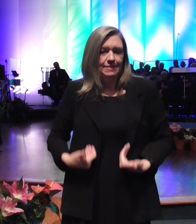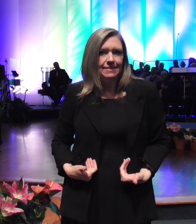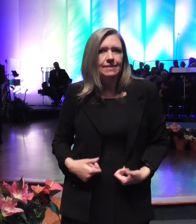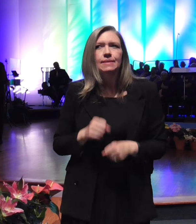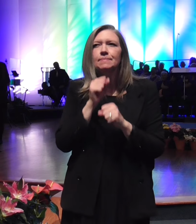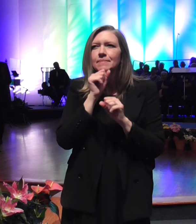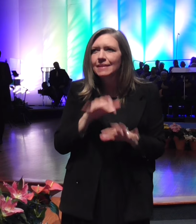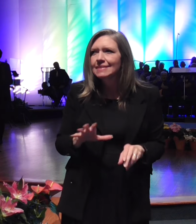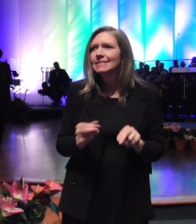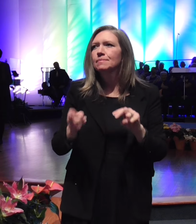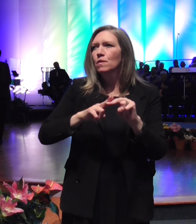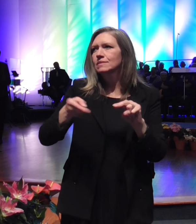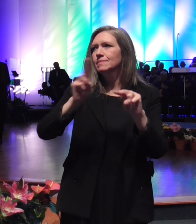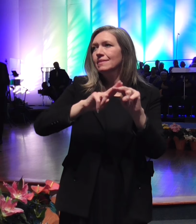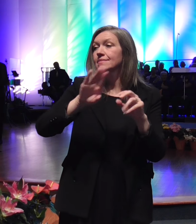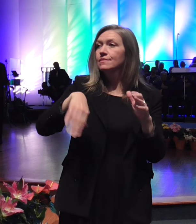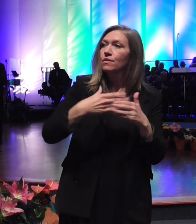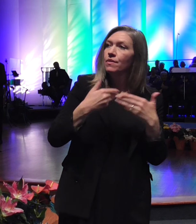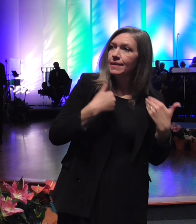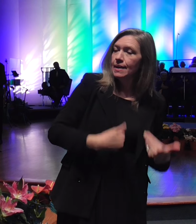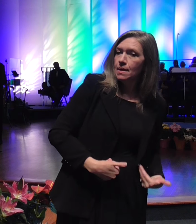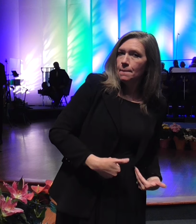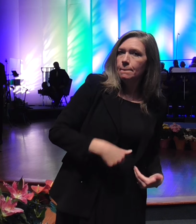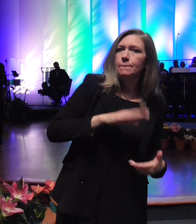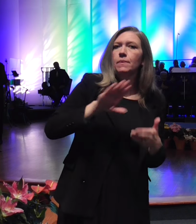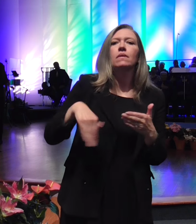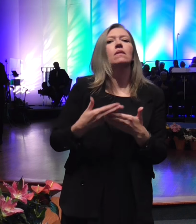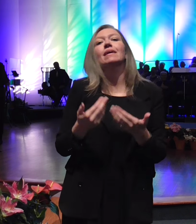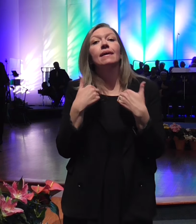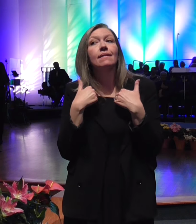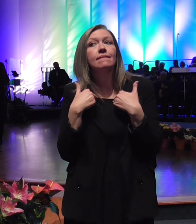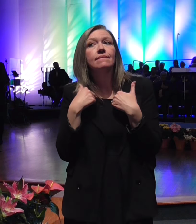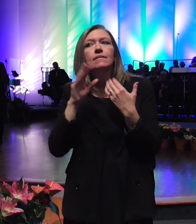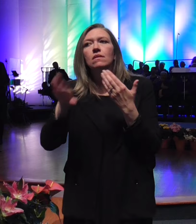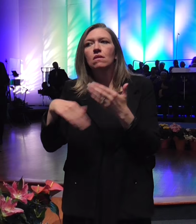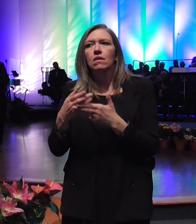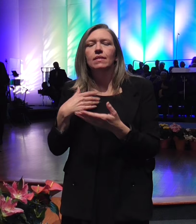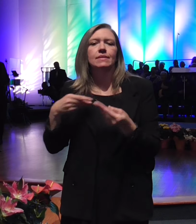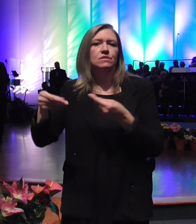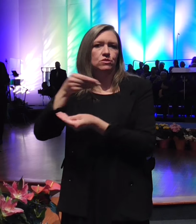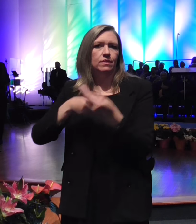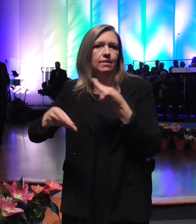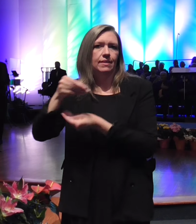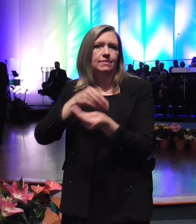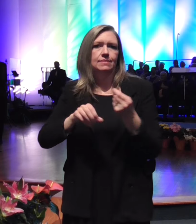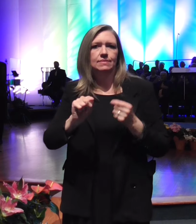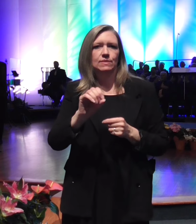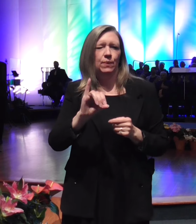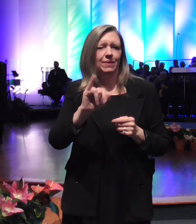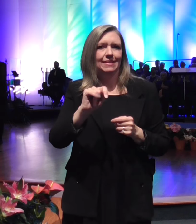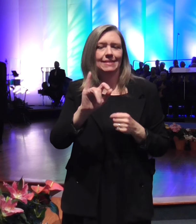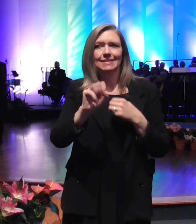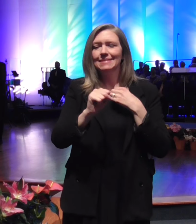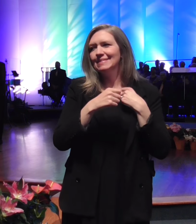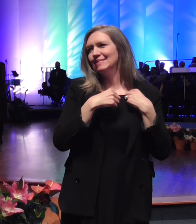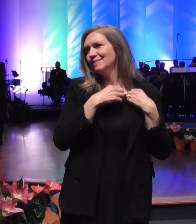and multiplies all that I am, all that I have, and all that I circulate. And so it is.